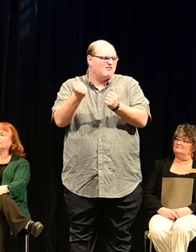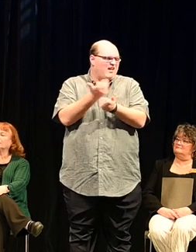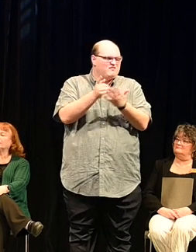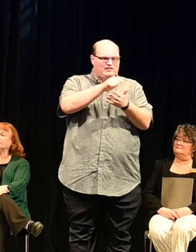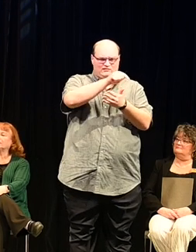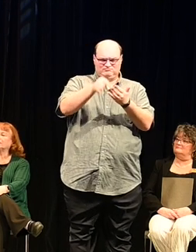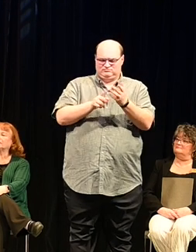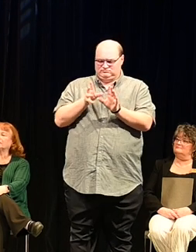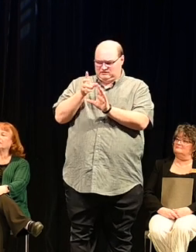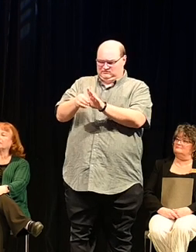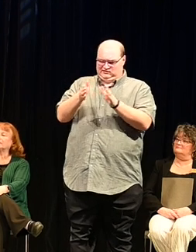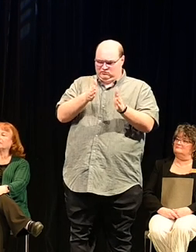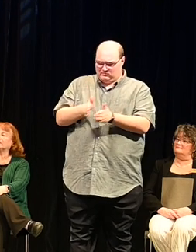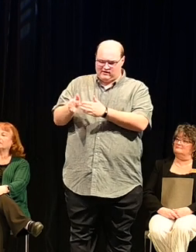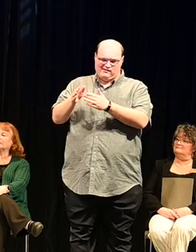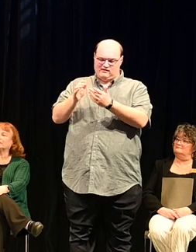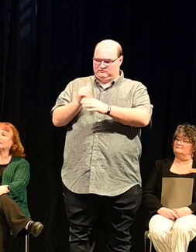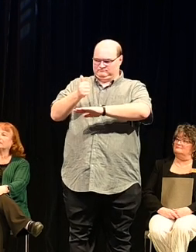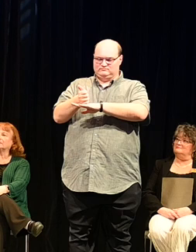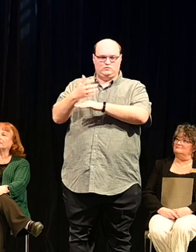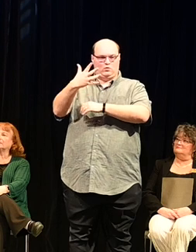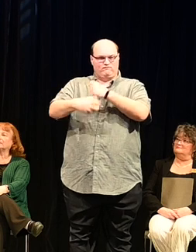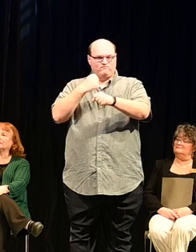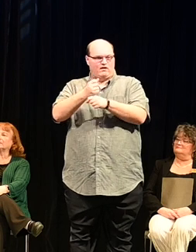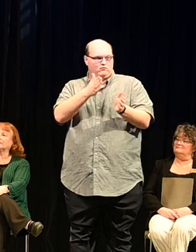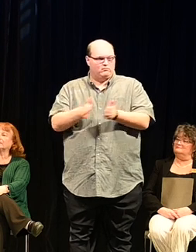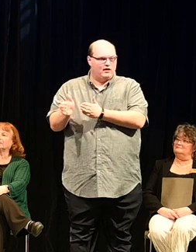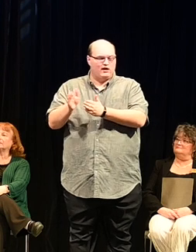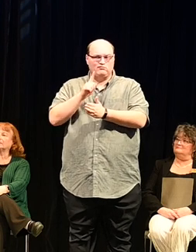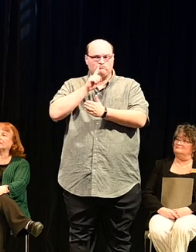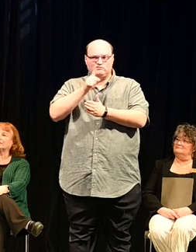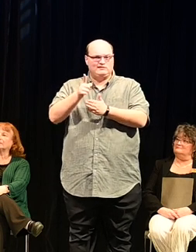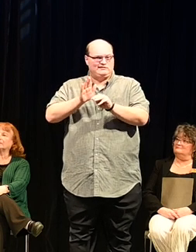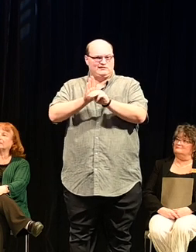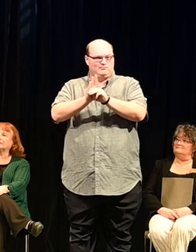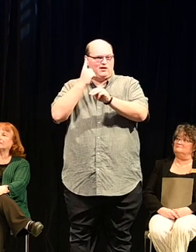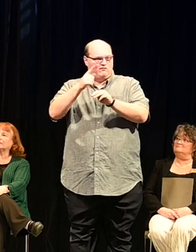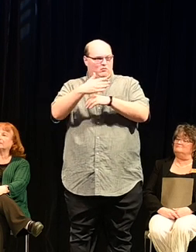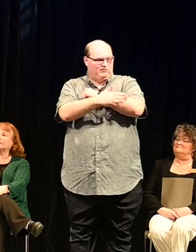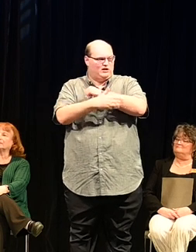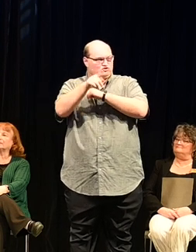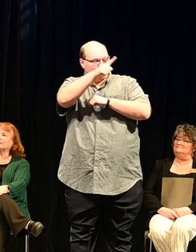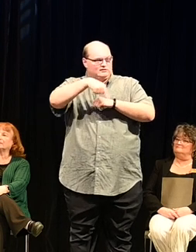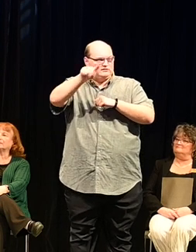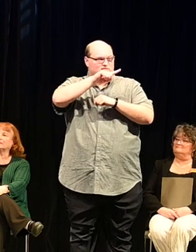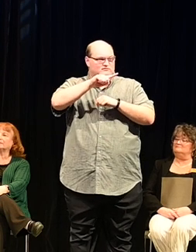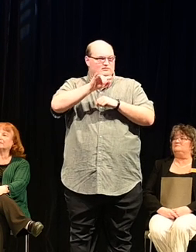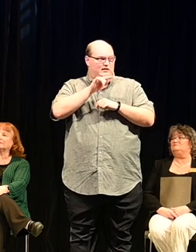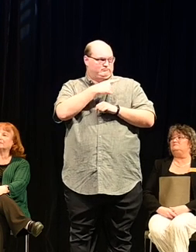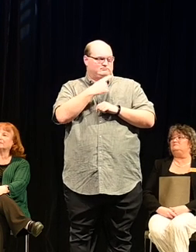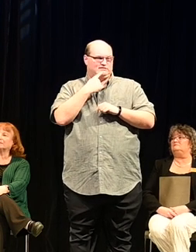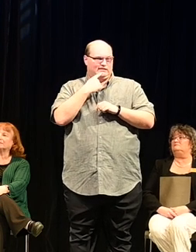that went into the planning and the execution of your 5-year plan is a model for the country, as the county executive